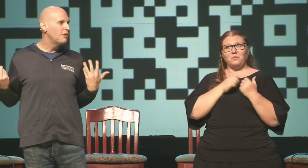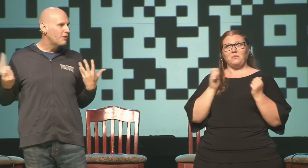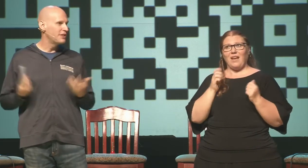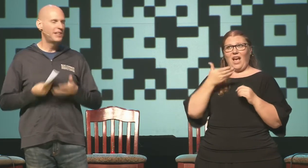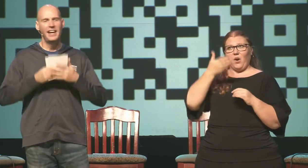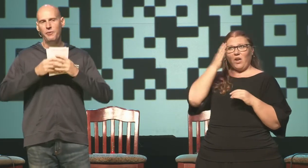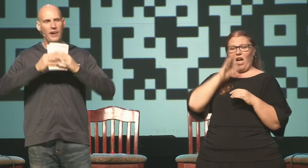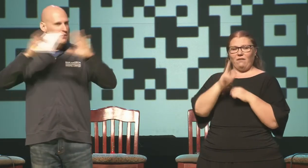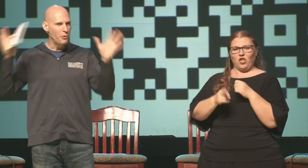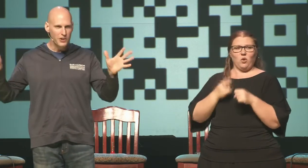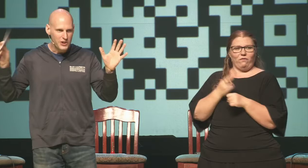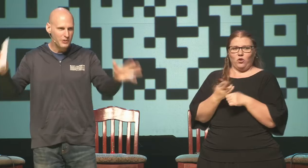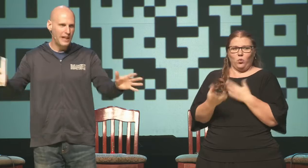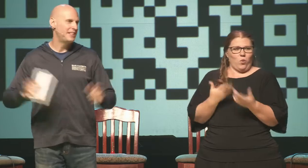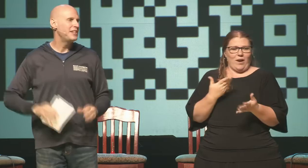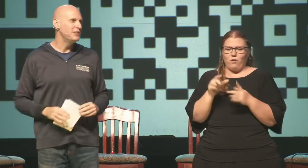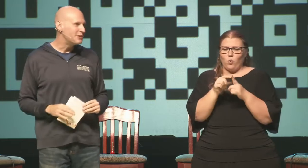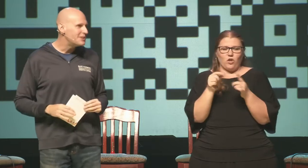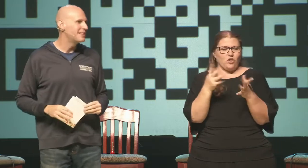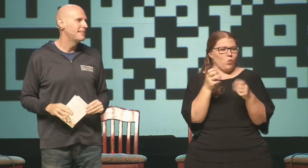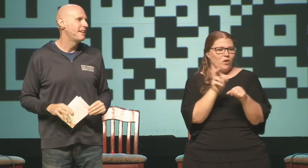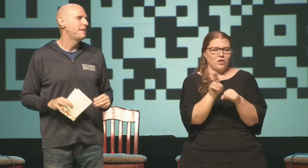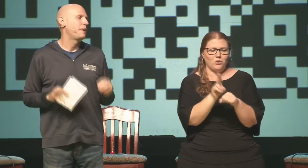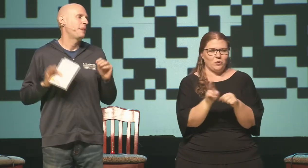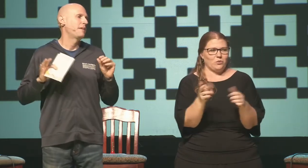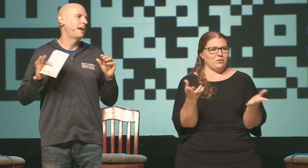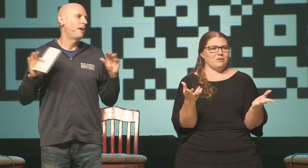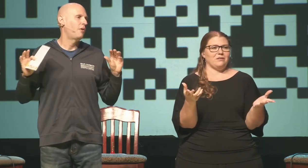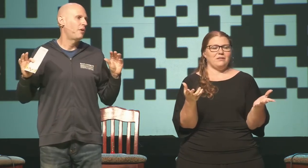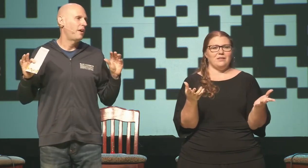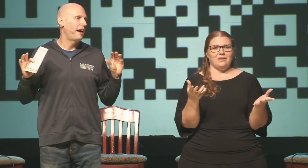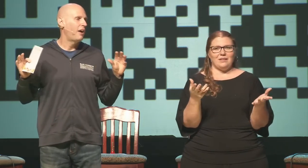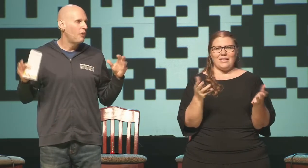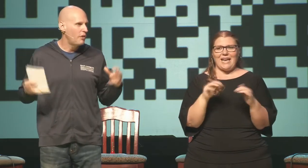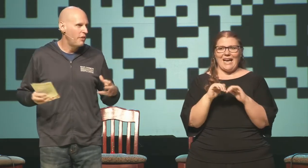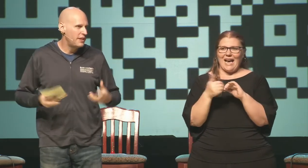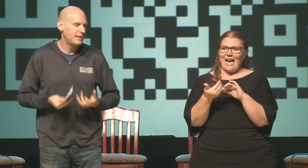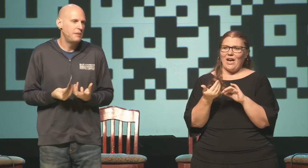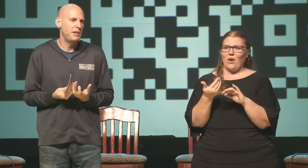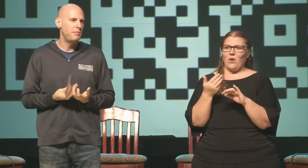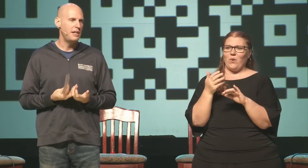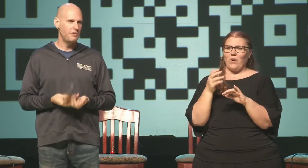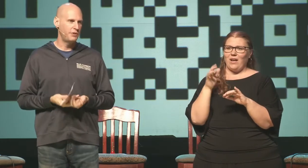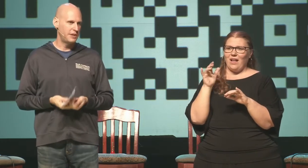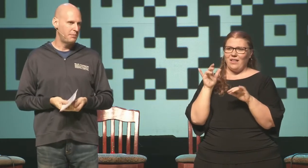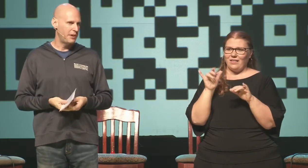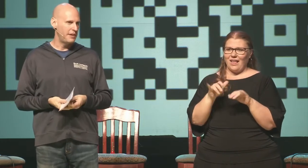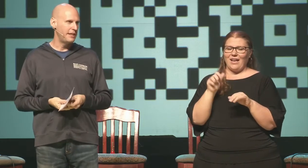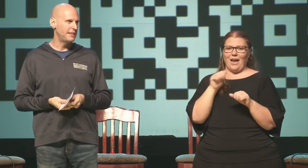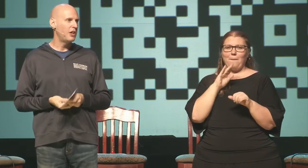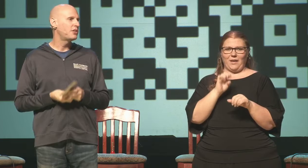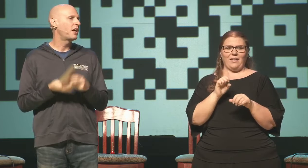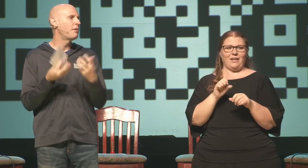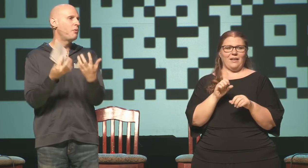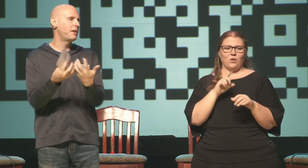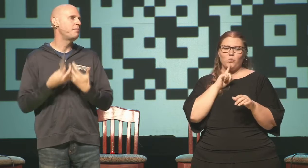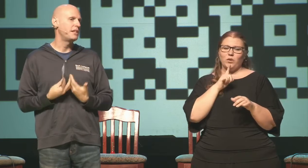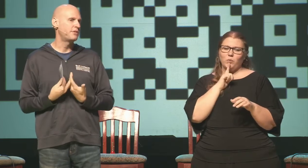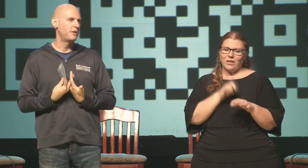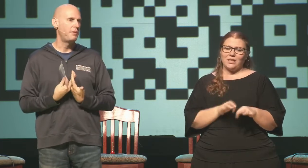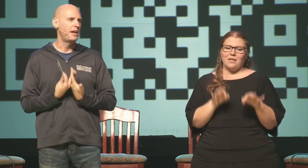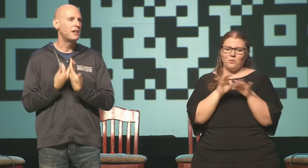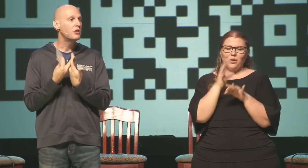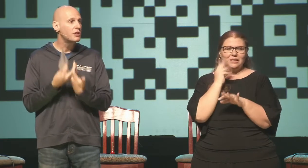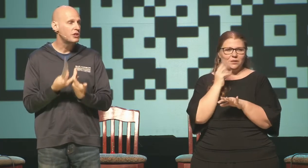the universe, whatever words you like to use, how this can be a meaningful experience. And I'll talk about what it